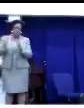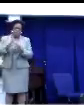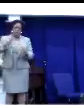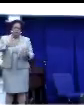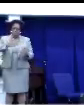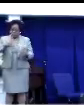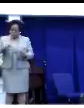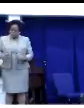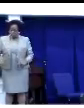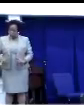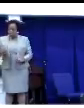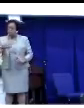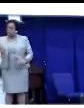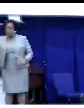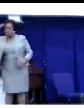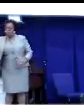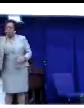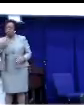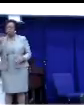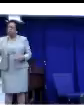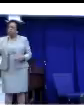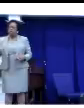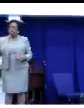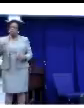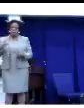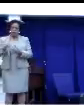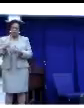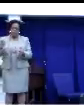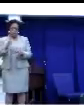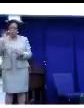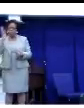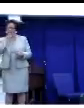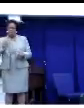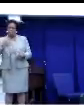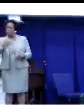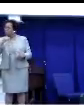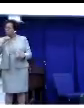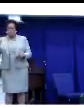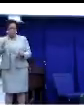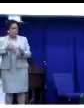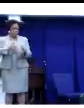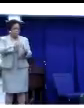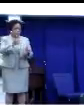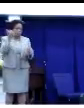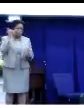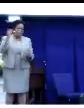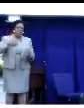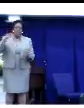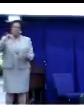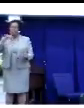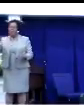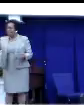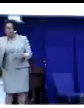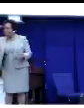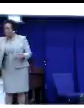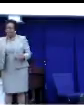sheep, they know my voice. And a stranger, they will not follow. If you don't know God's